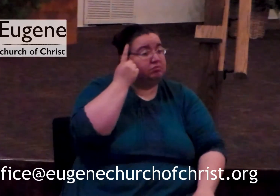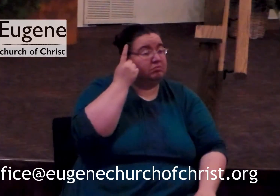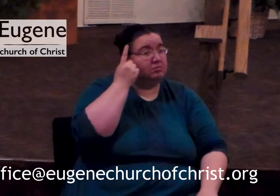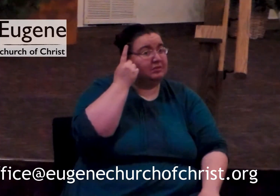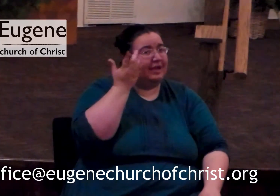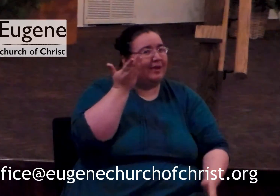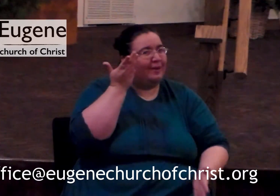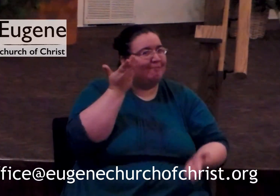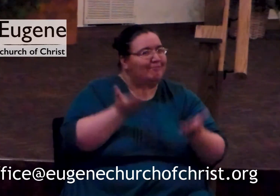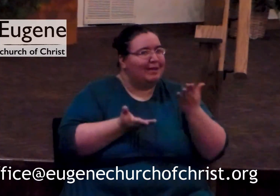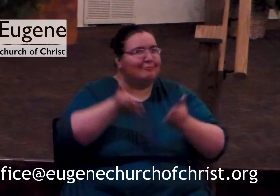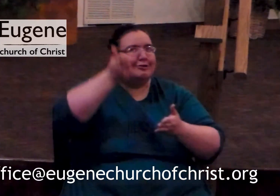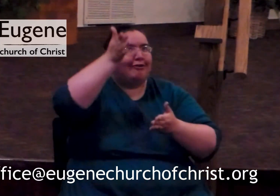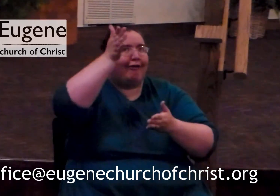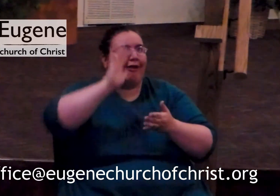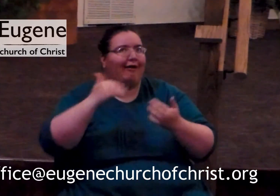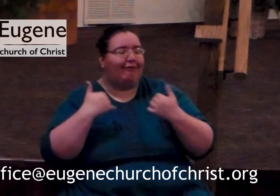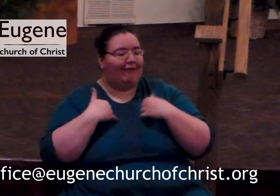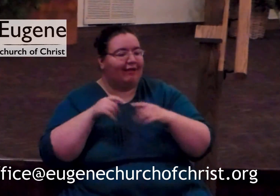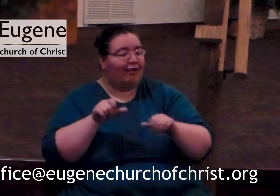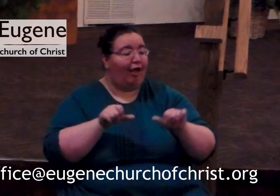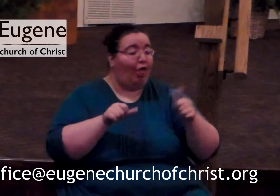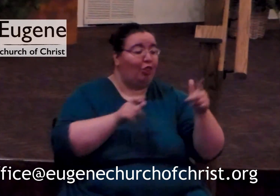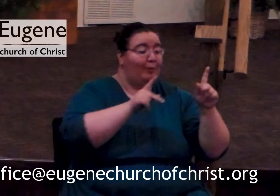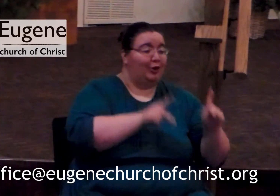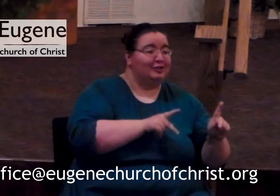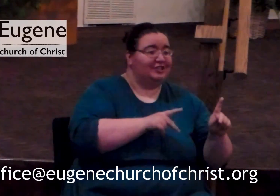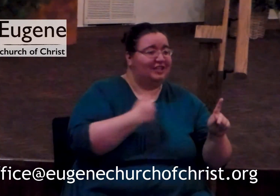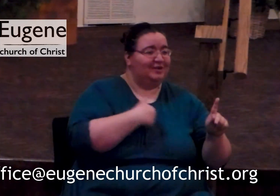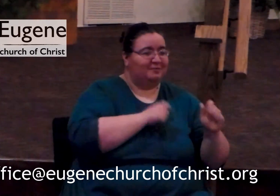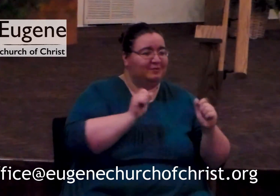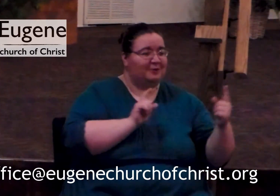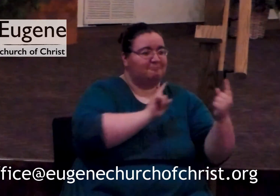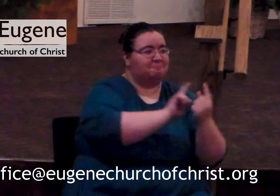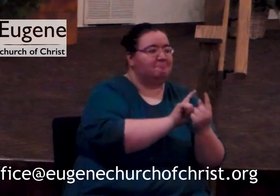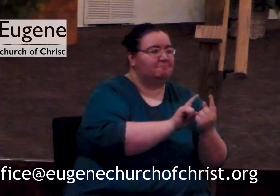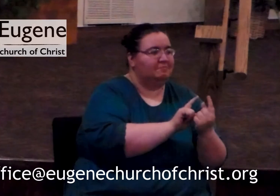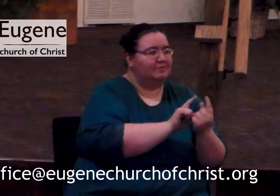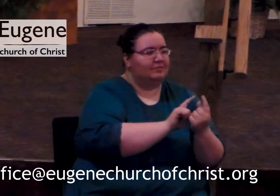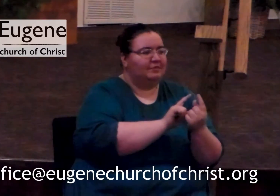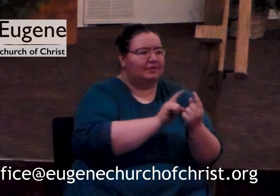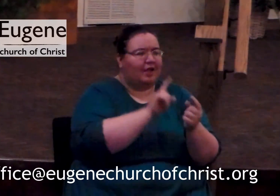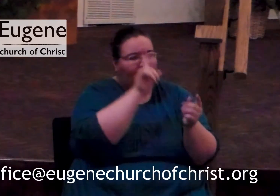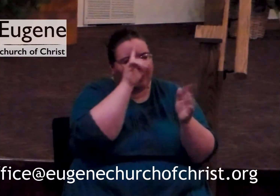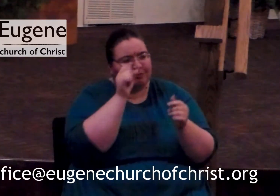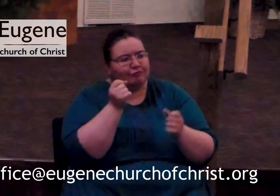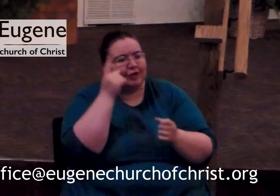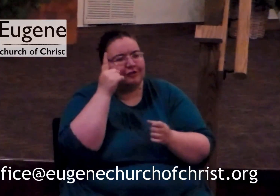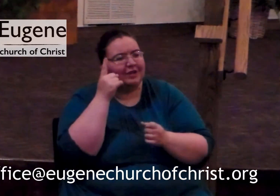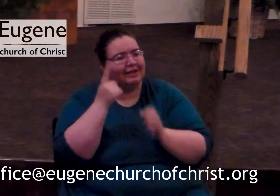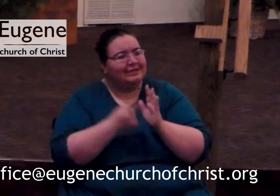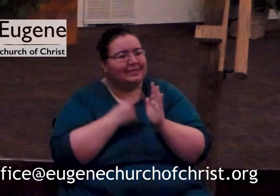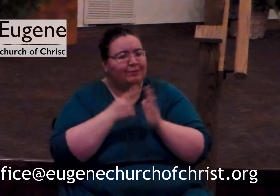someone else in store for us. I hope we understand that sometimes it takes several tries before somebody really begins to